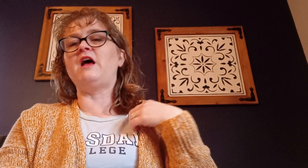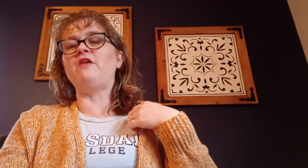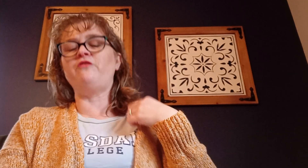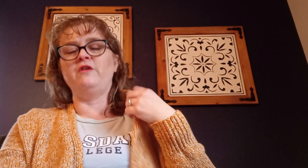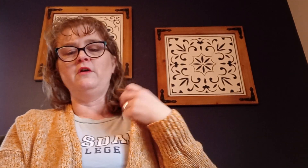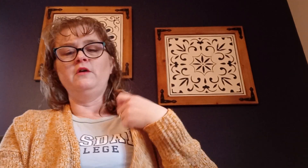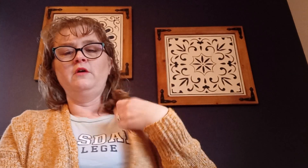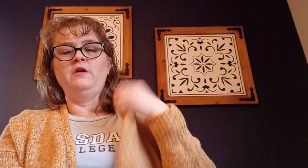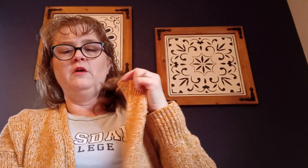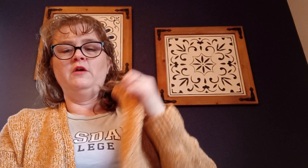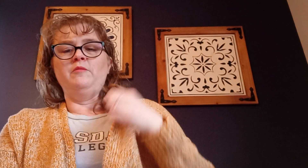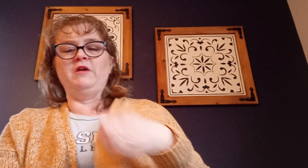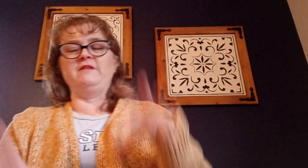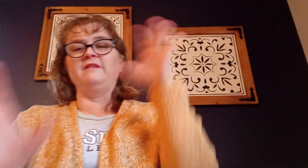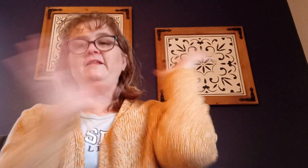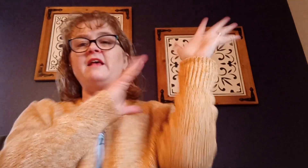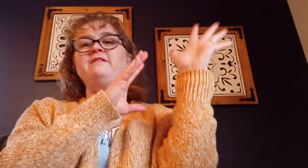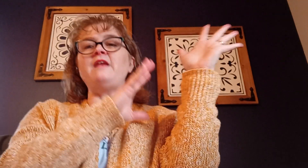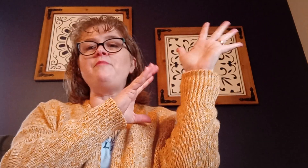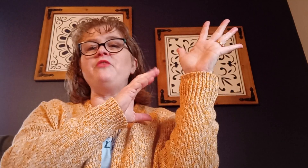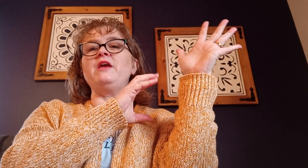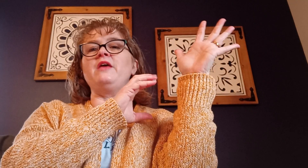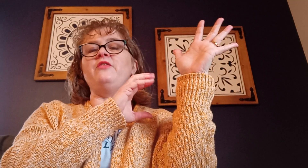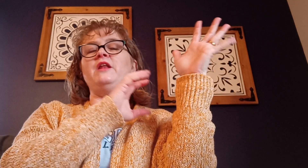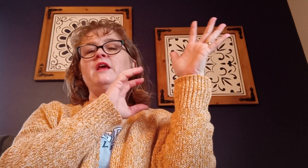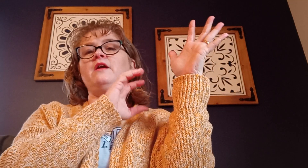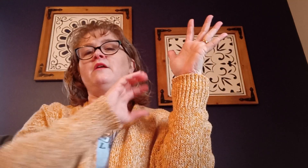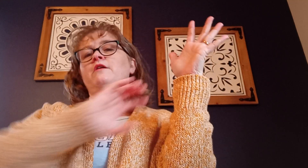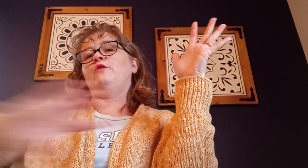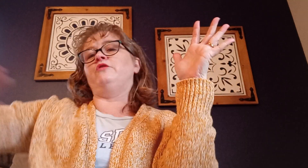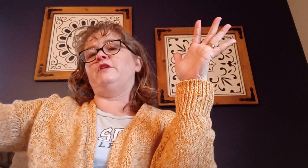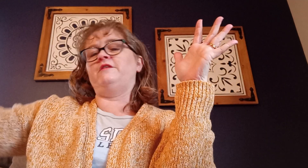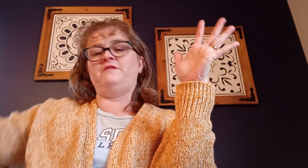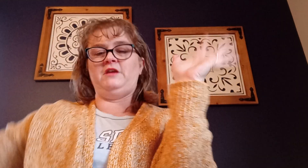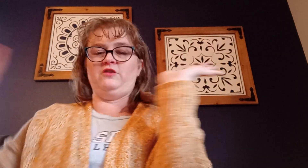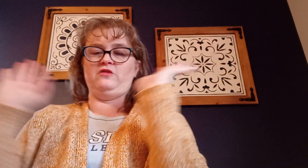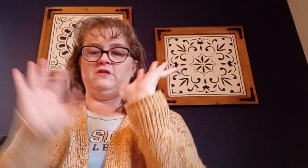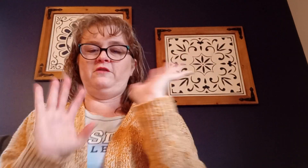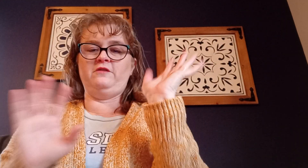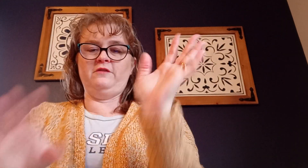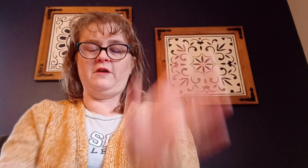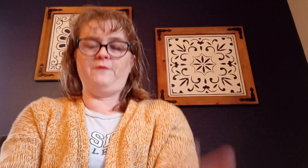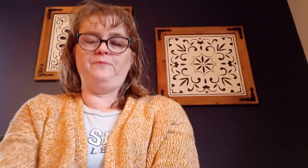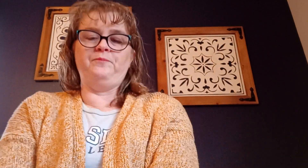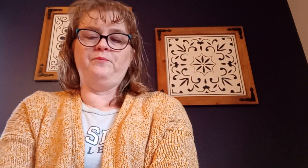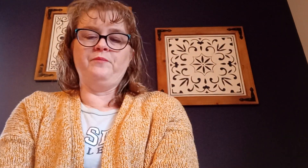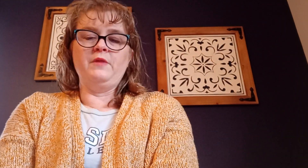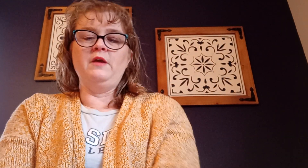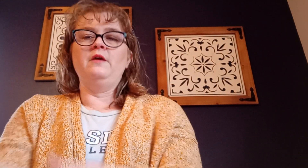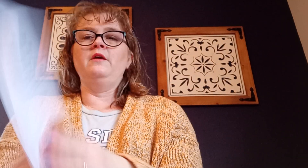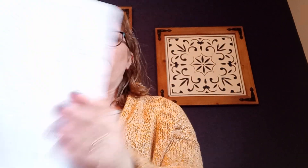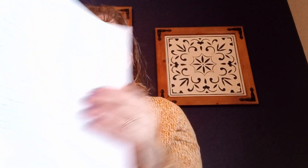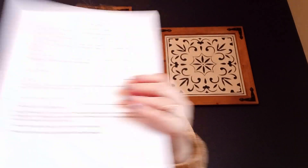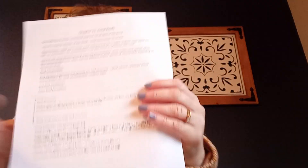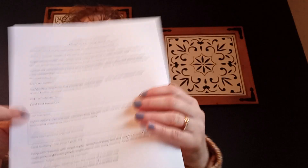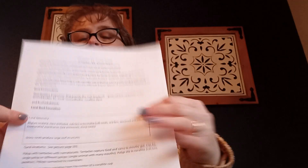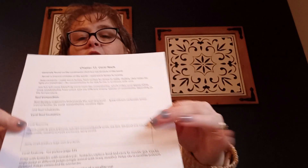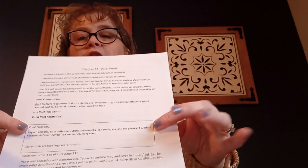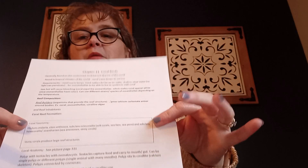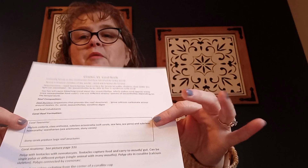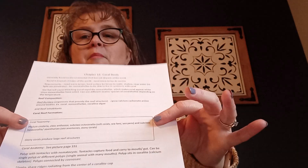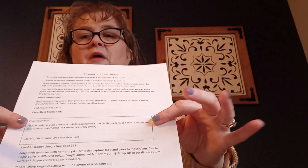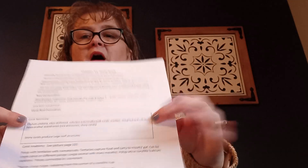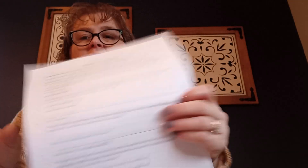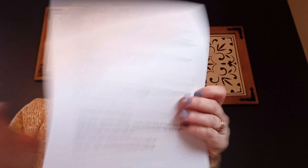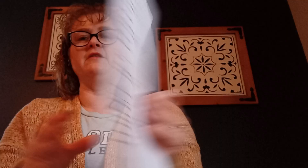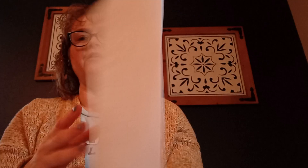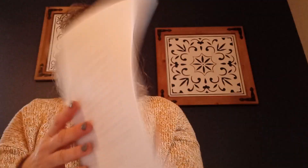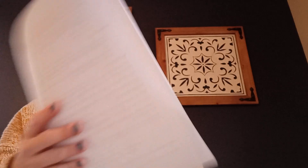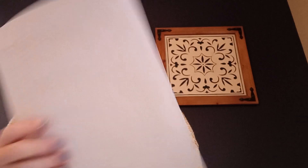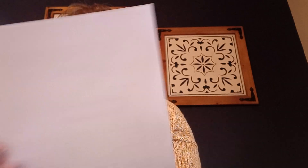stuff because it says something and then it goes on its tangents. So even here, you'll notice I put a box because I thought it was